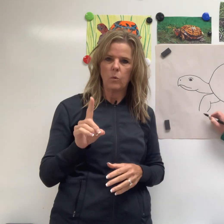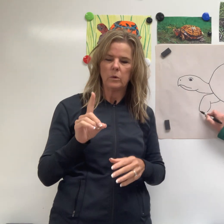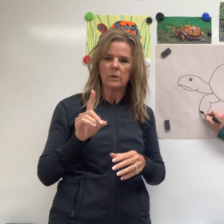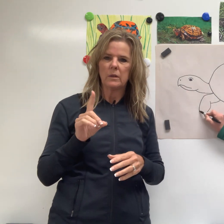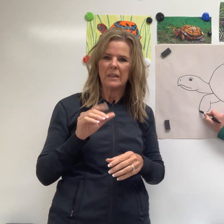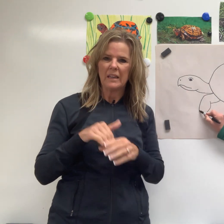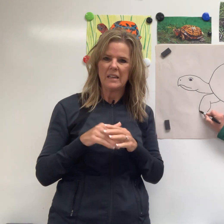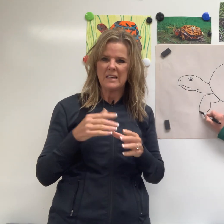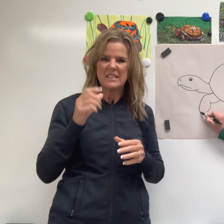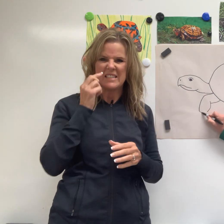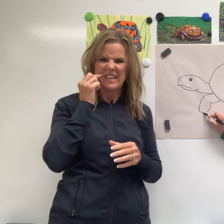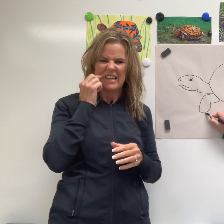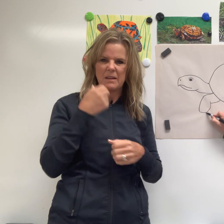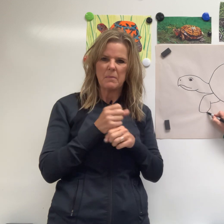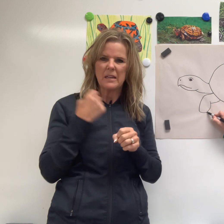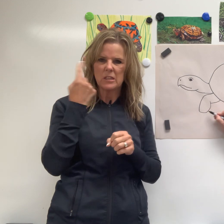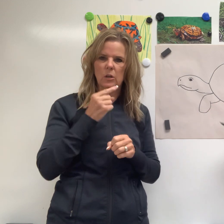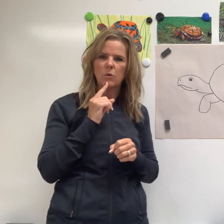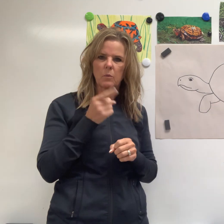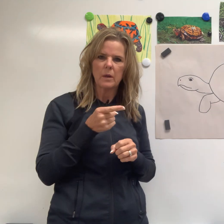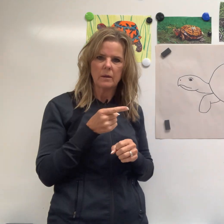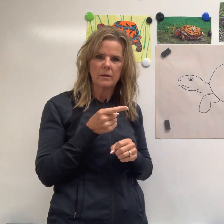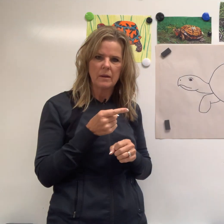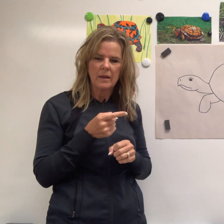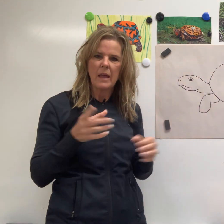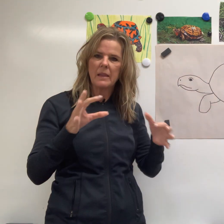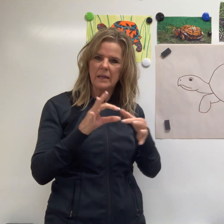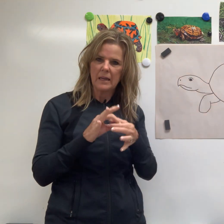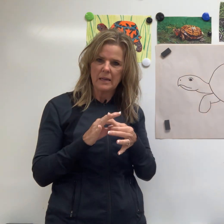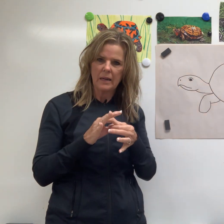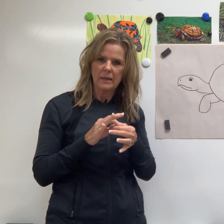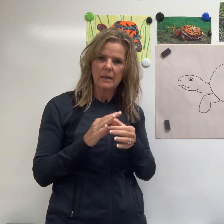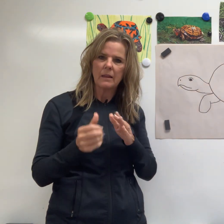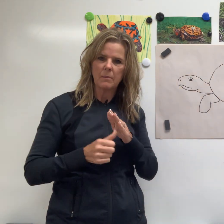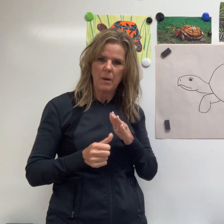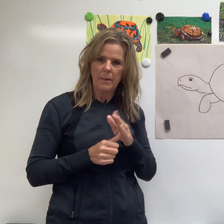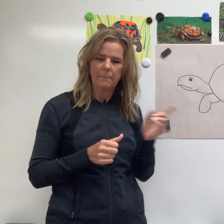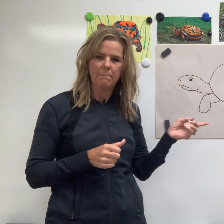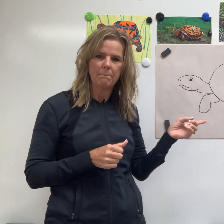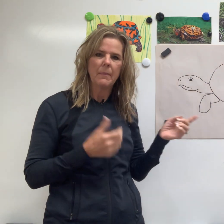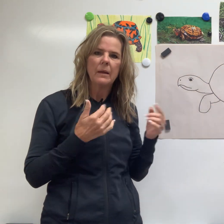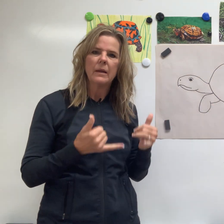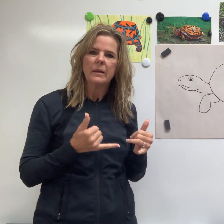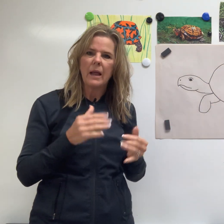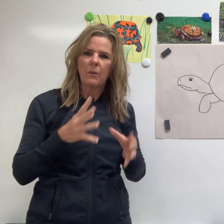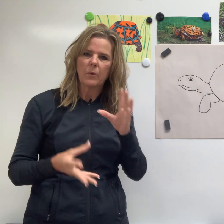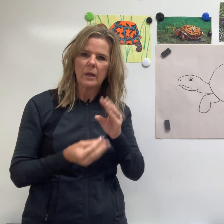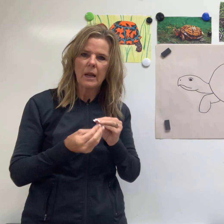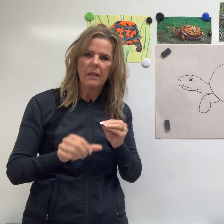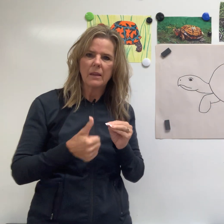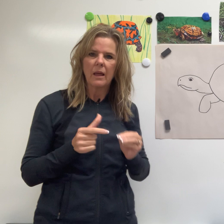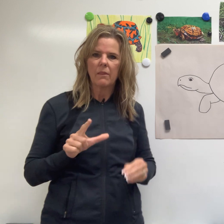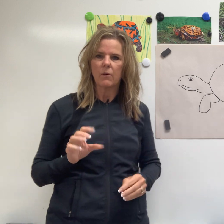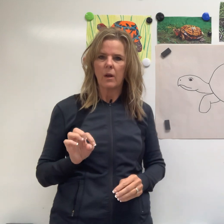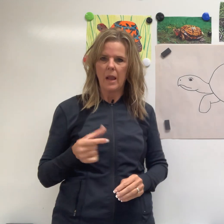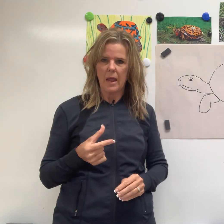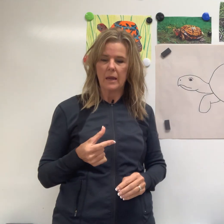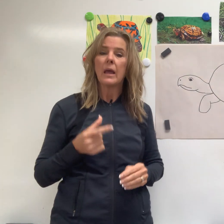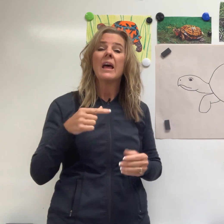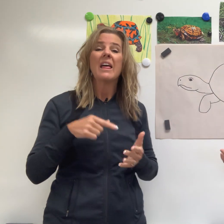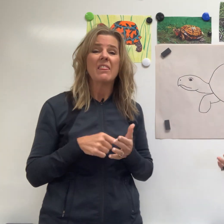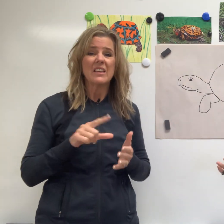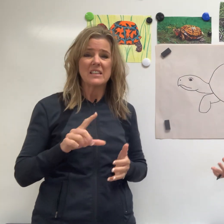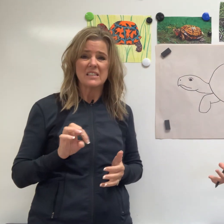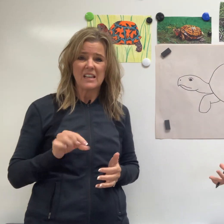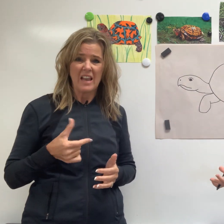realistic. Then we're gonna just make it touch with a little curve line on the bottom. Now we're gonna add the other leg. This leg